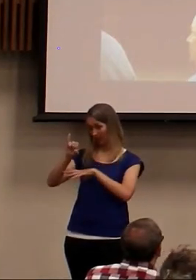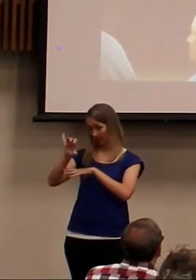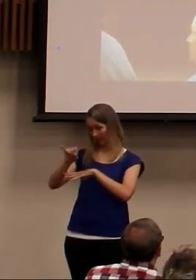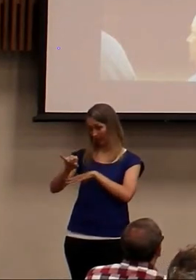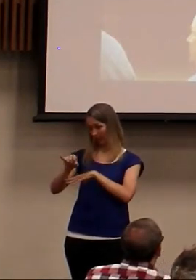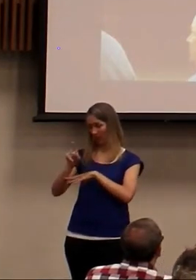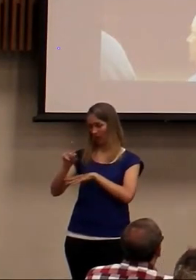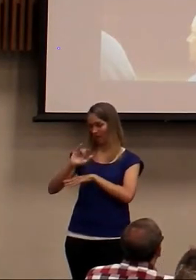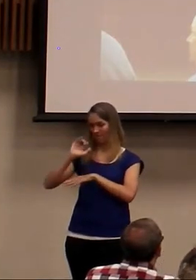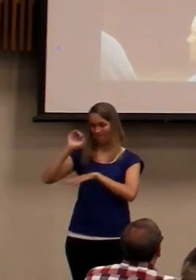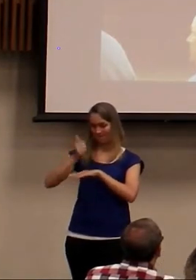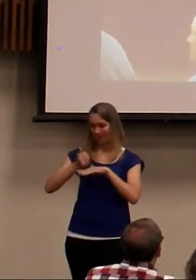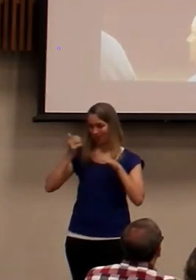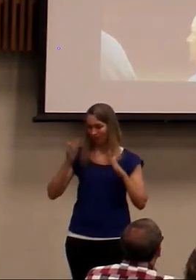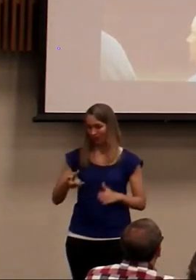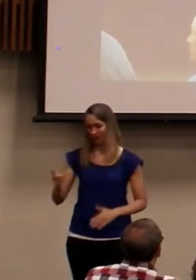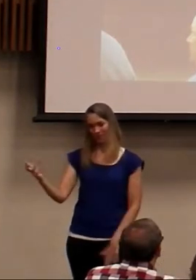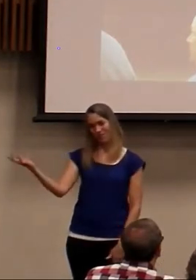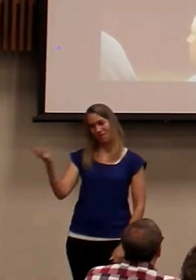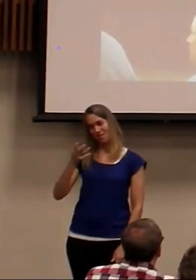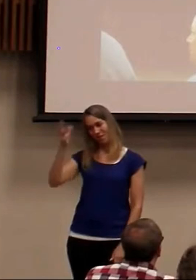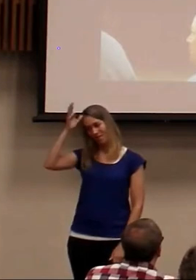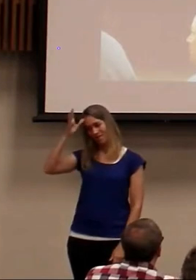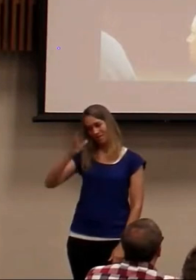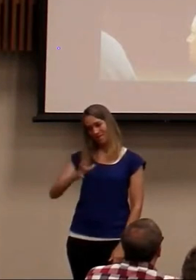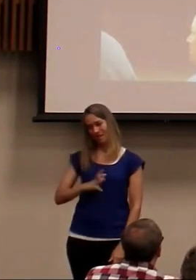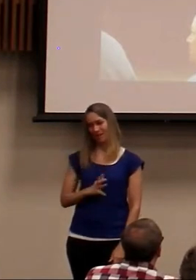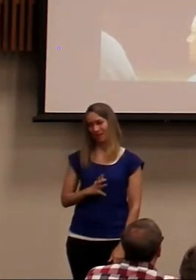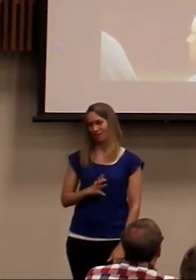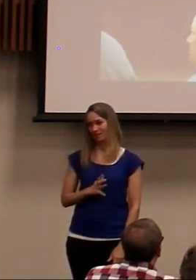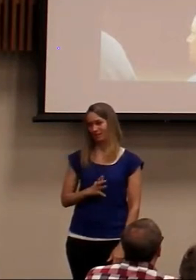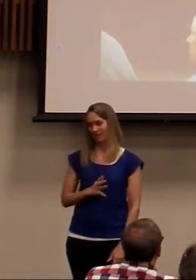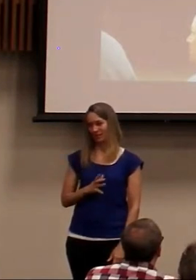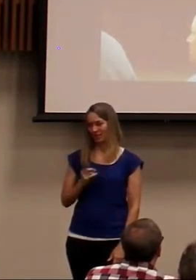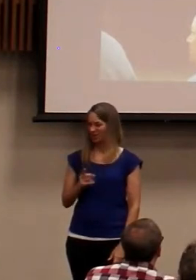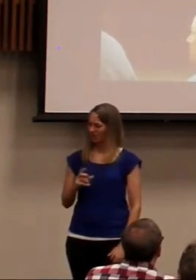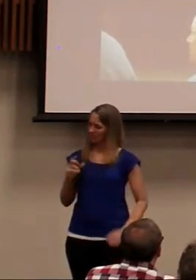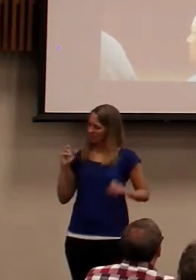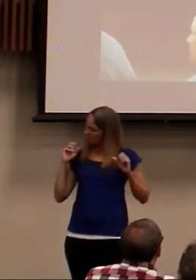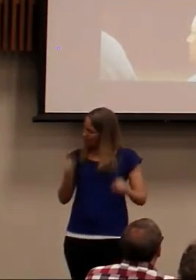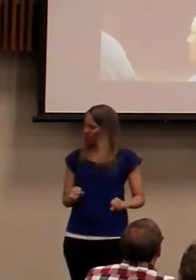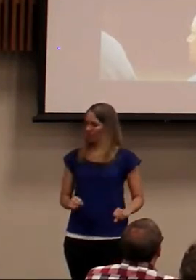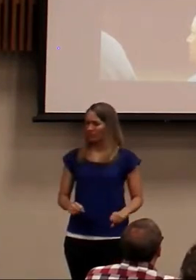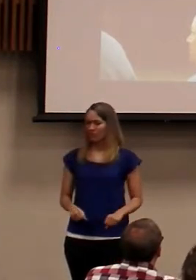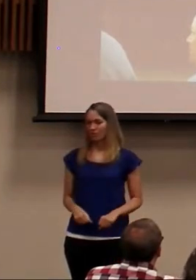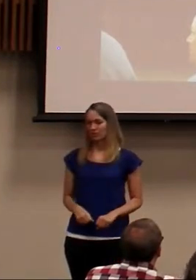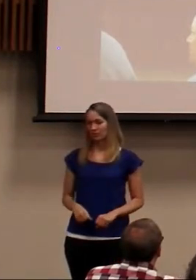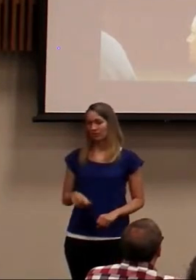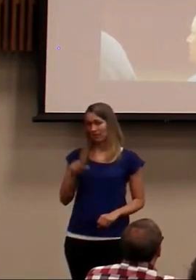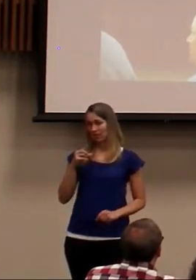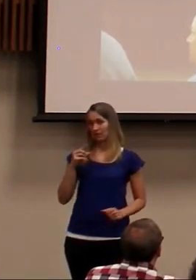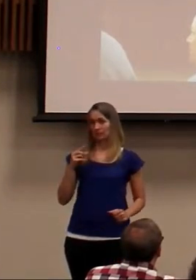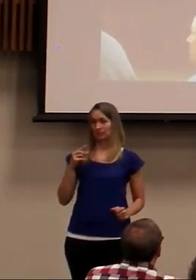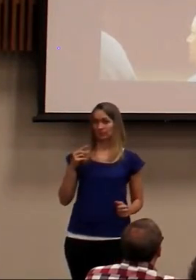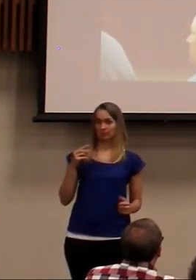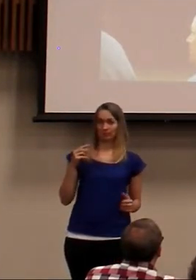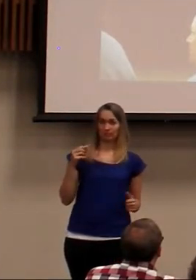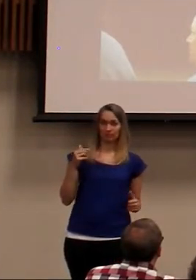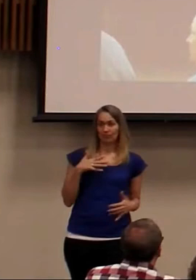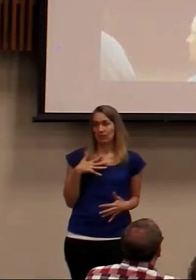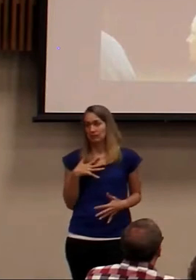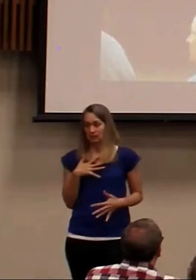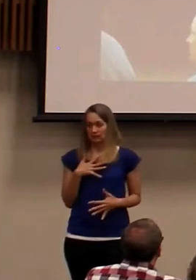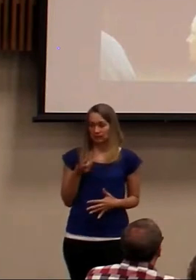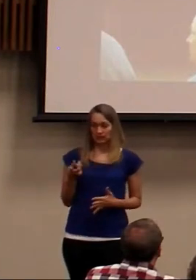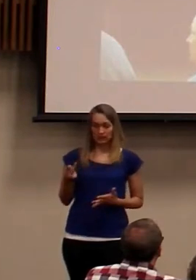extraordinary man, for those of you not old enough to know him. And he was powerful. and a little bit intimidating. And when he stood up